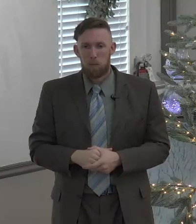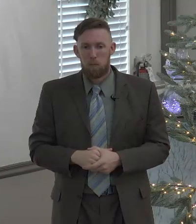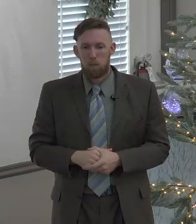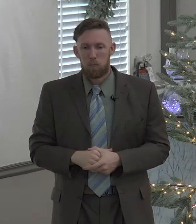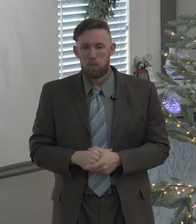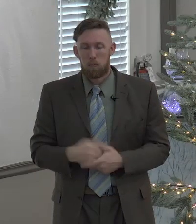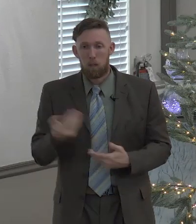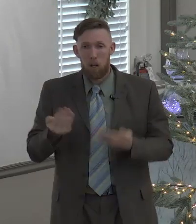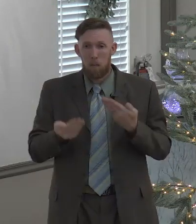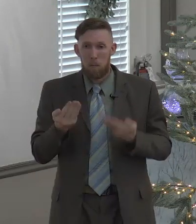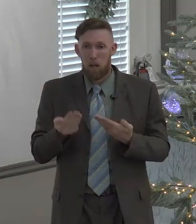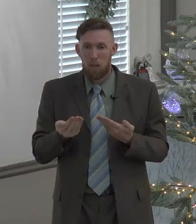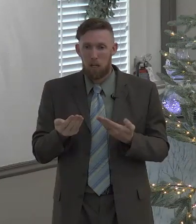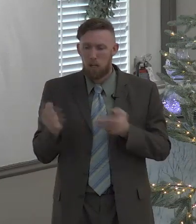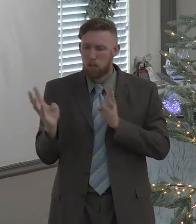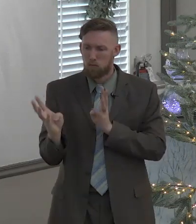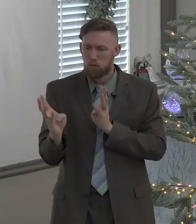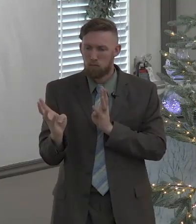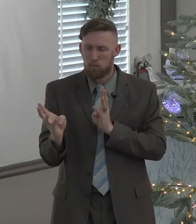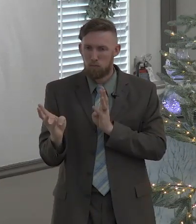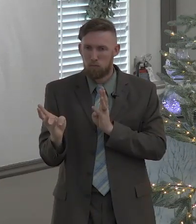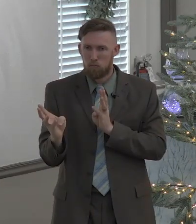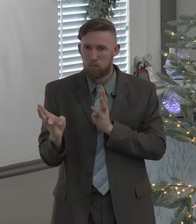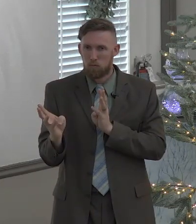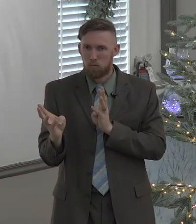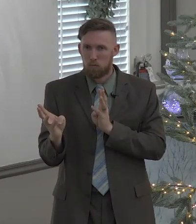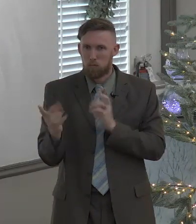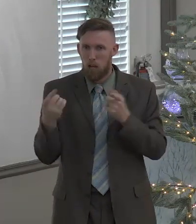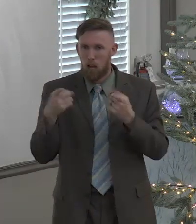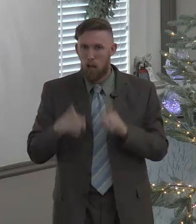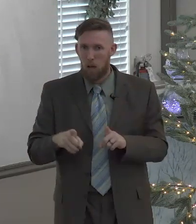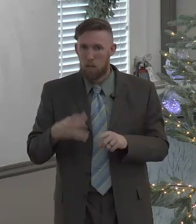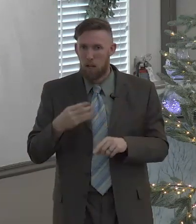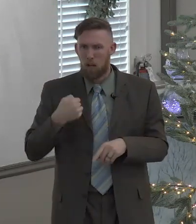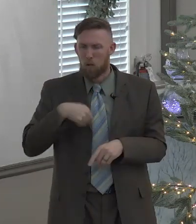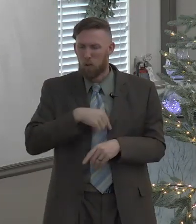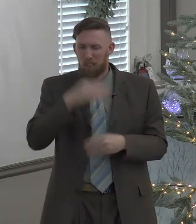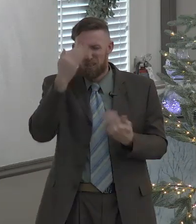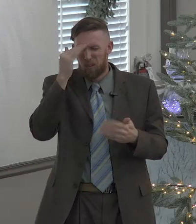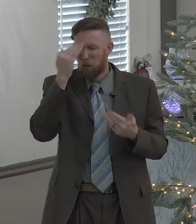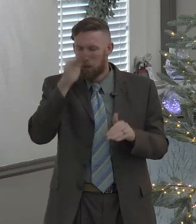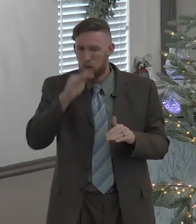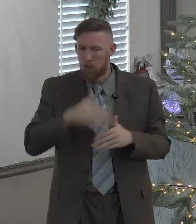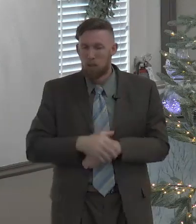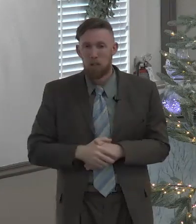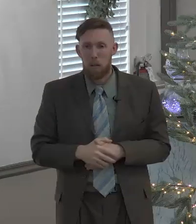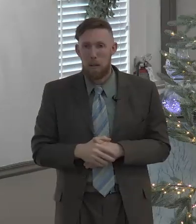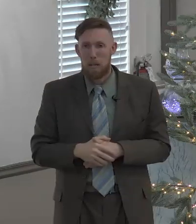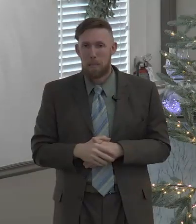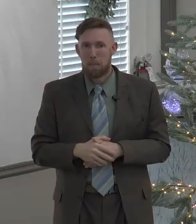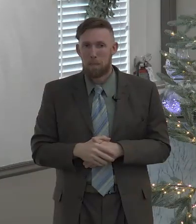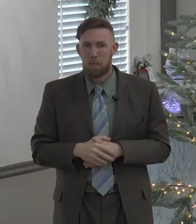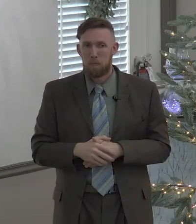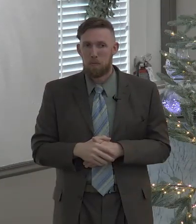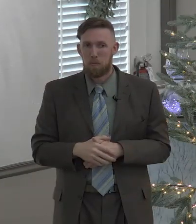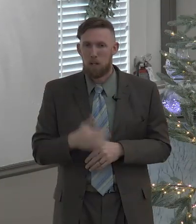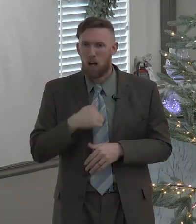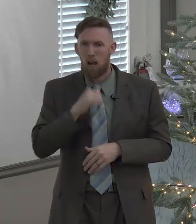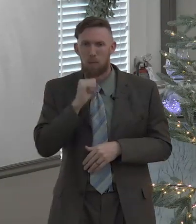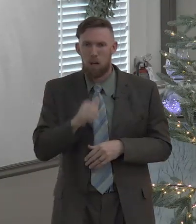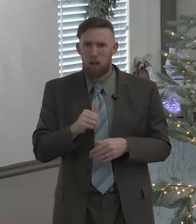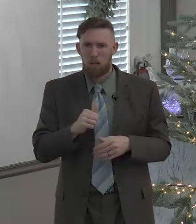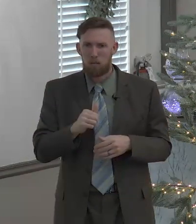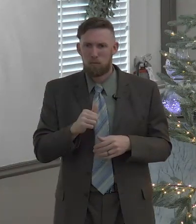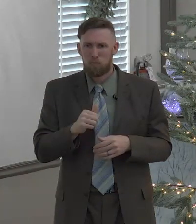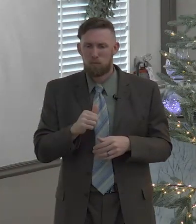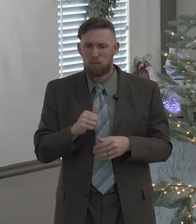I'm not being irreverent to the scriptures, but maybe this is a piece of dialogue that took place and we